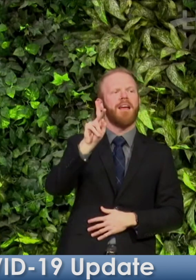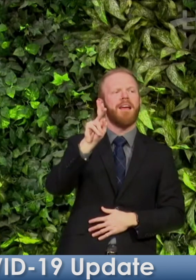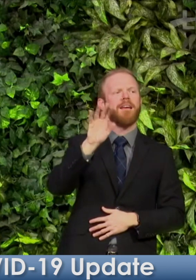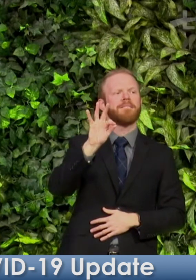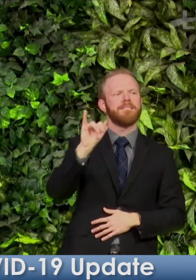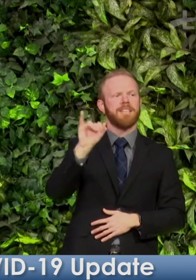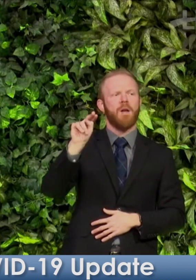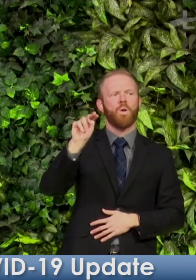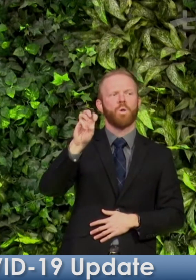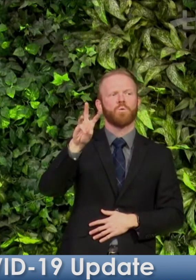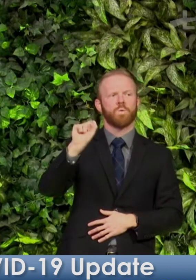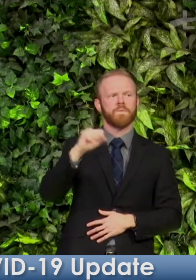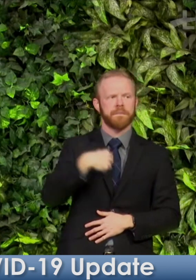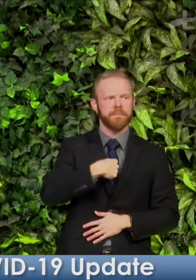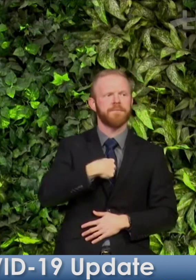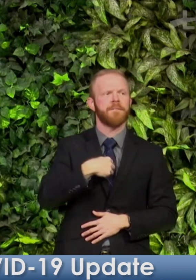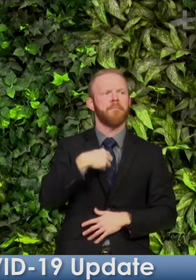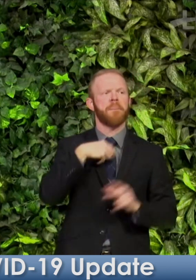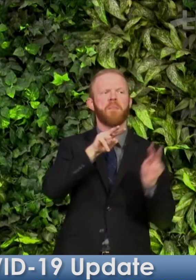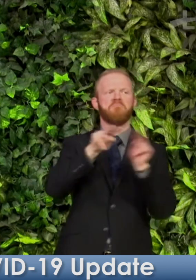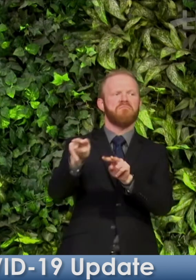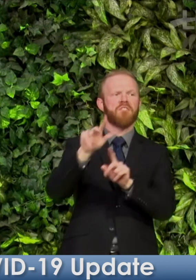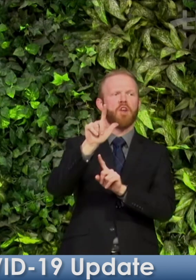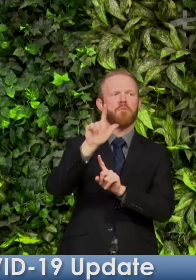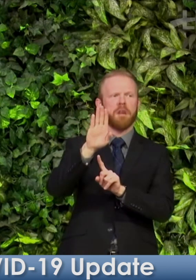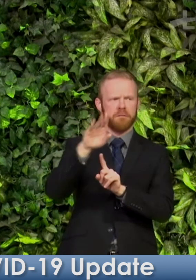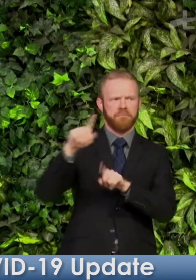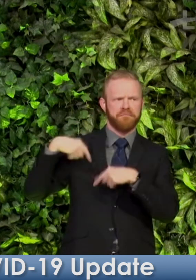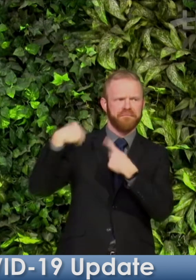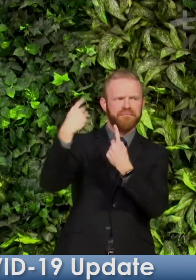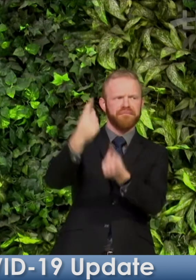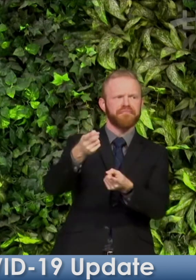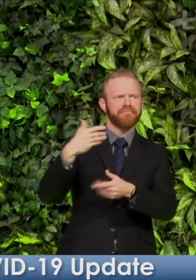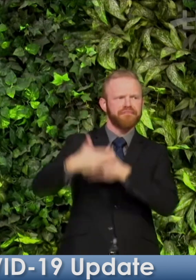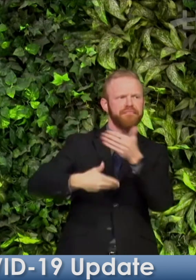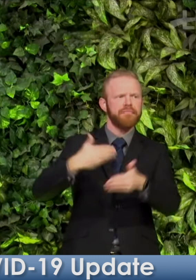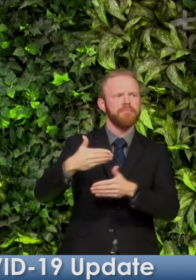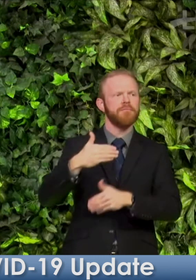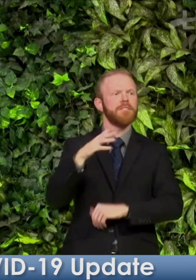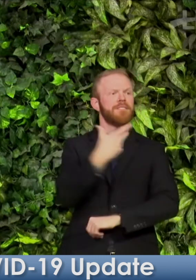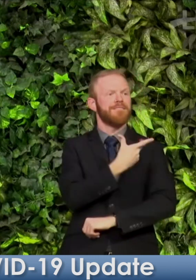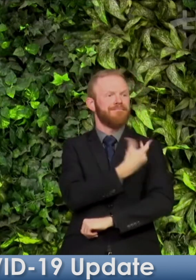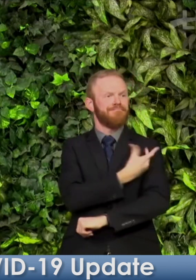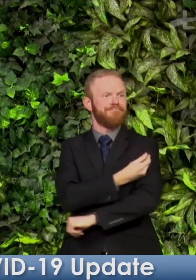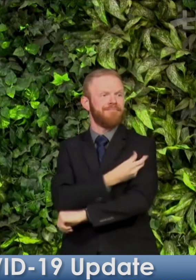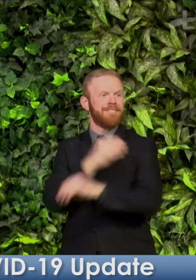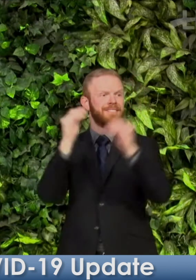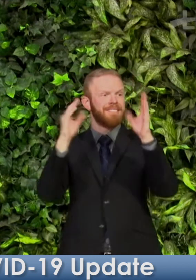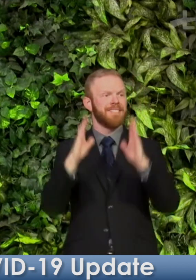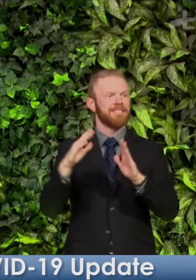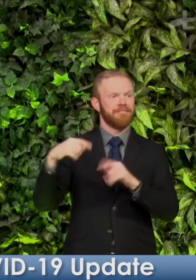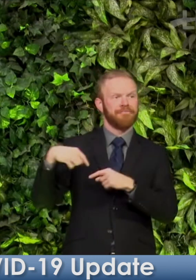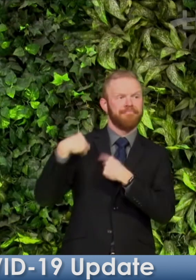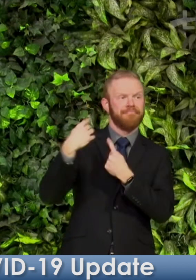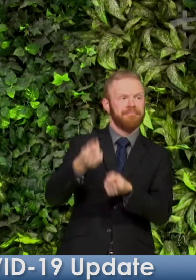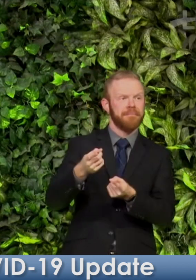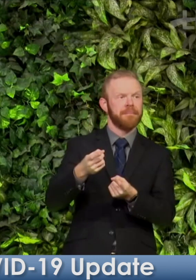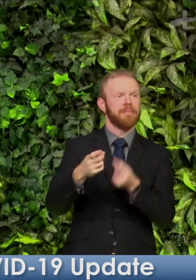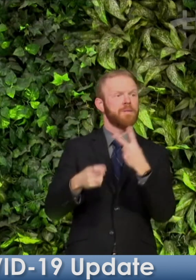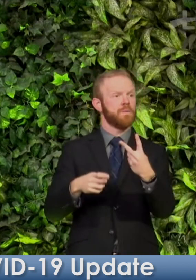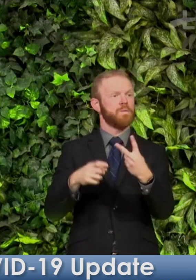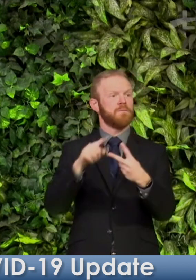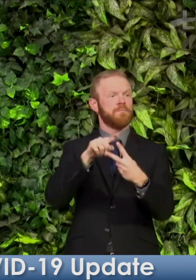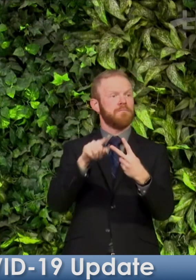done successfully, you go up to 710 to Pasadena. They've been vaccinating teachers for just as long as Long Beach. The two things about those cities is they have their own